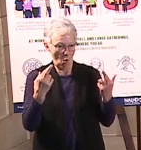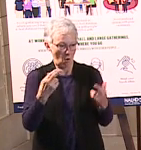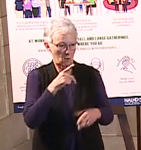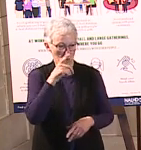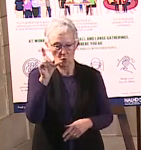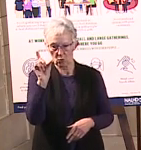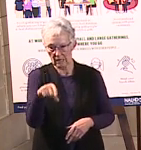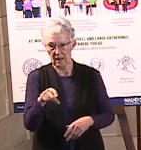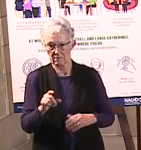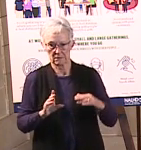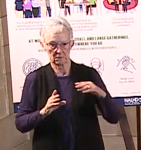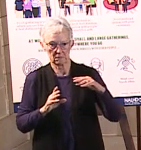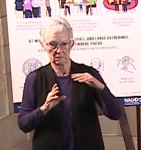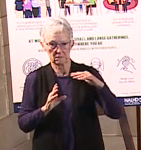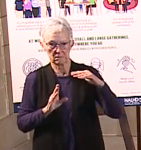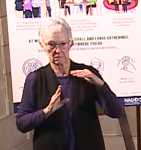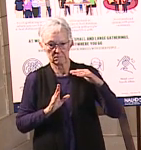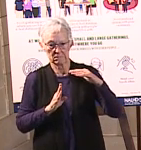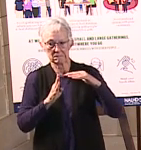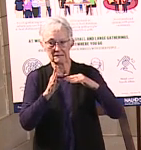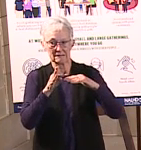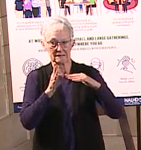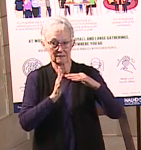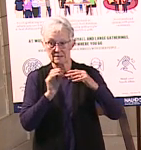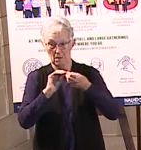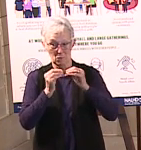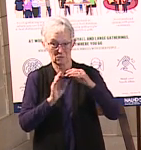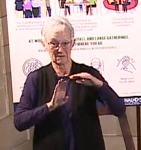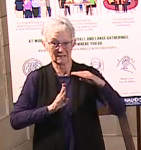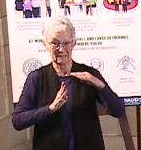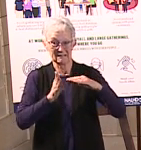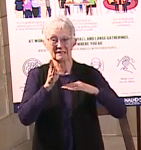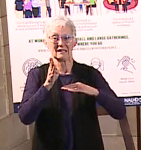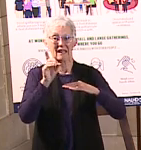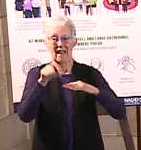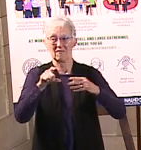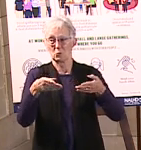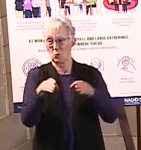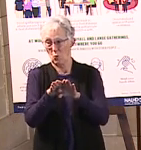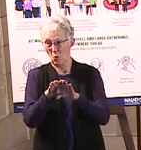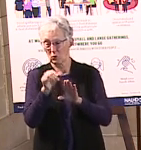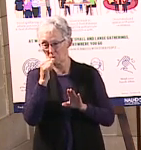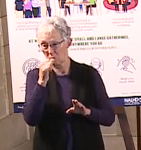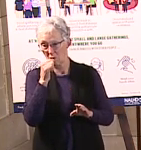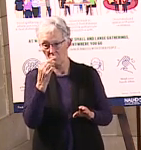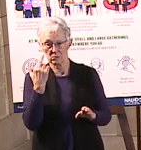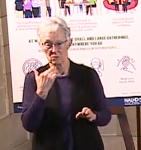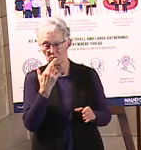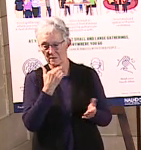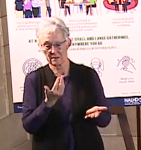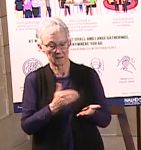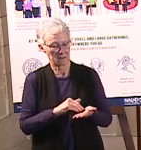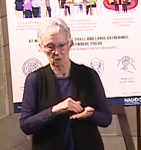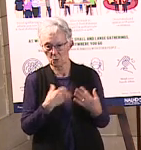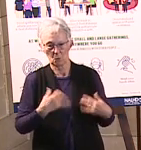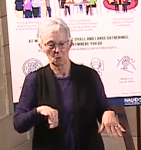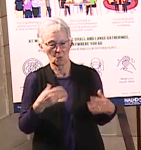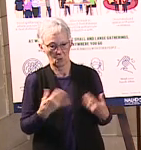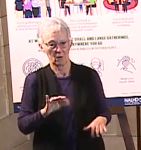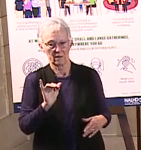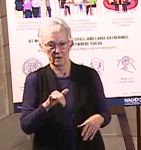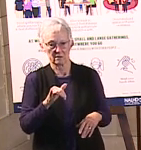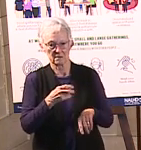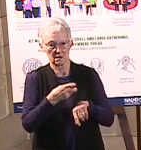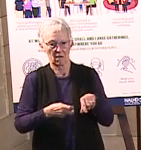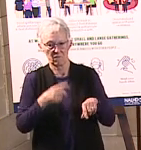hit red again because, again, it affects not just our businesses, but also bars and restaurants that service us as well.